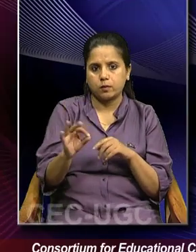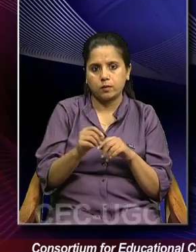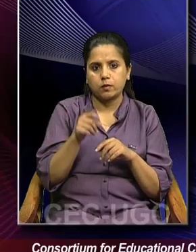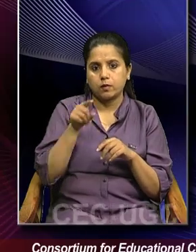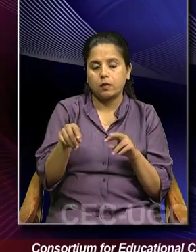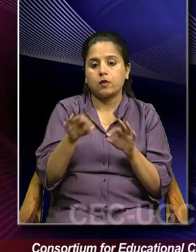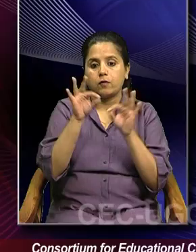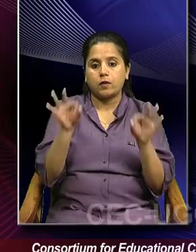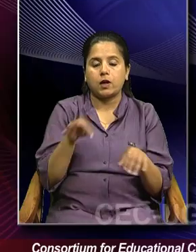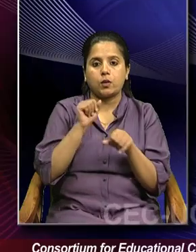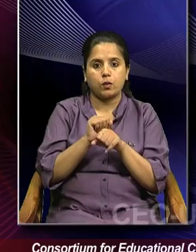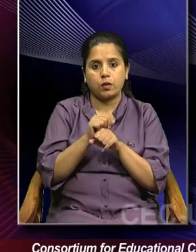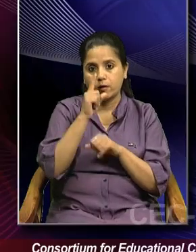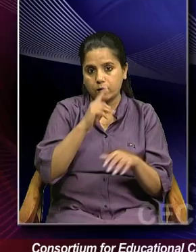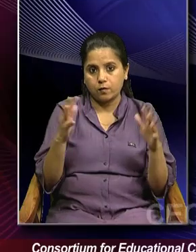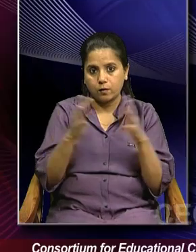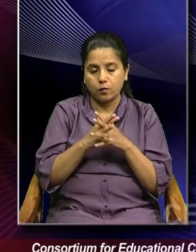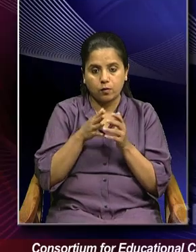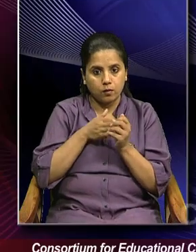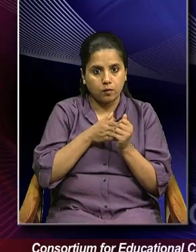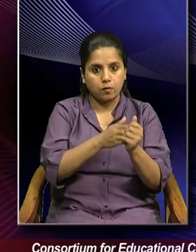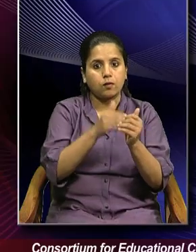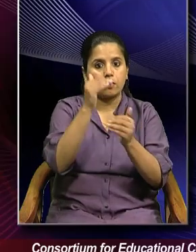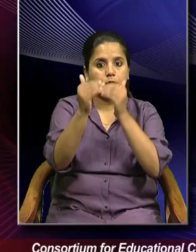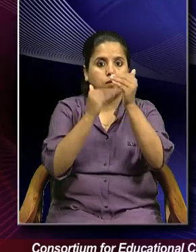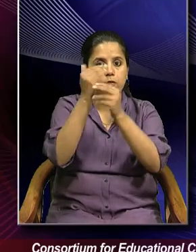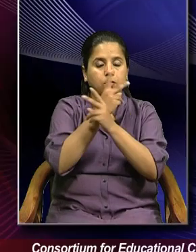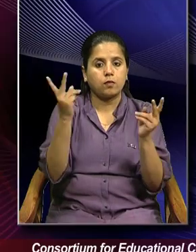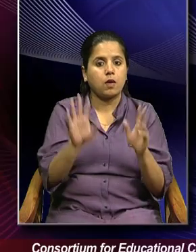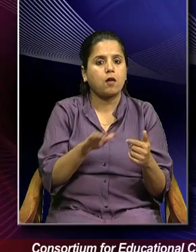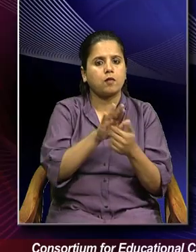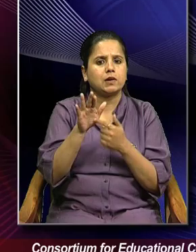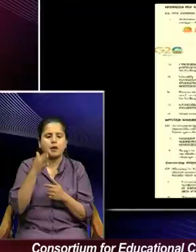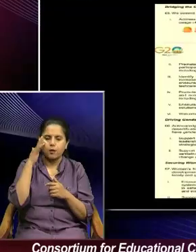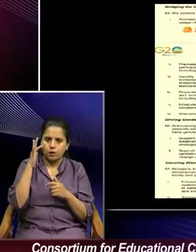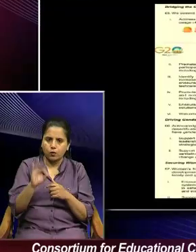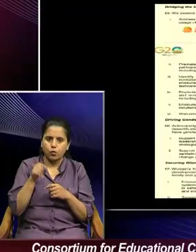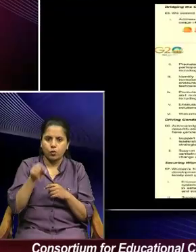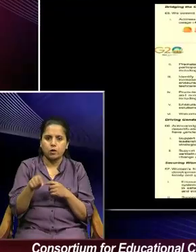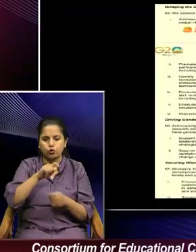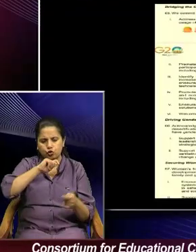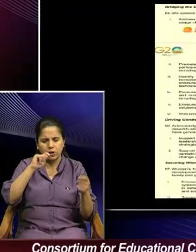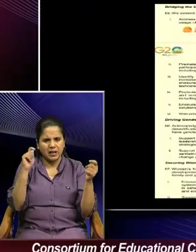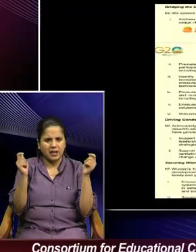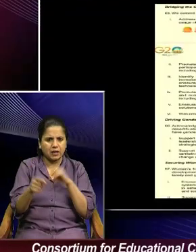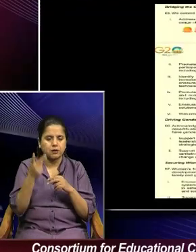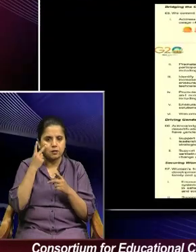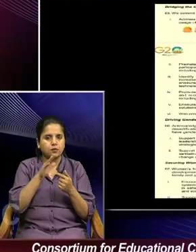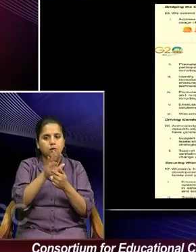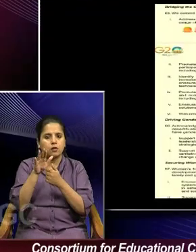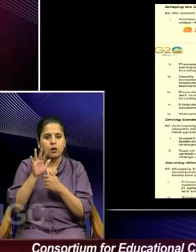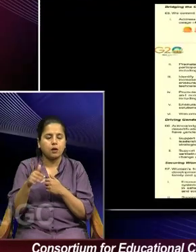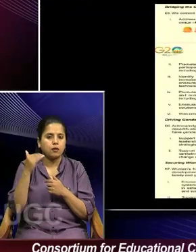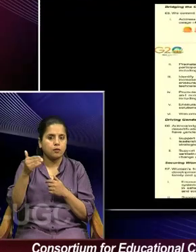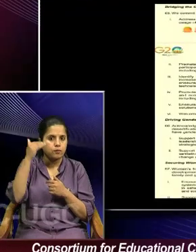this framework, women-led development is presenting an important transformative approach